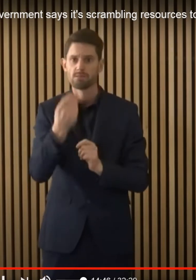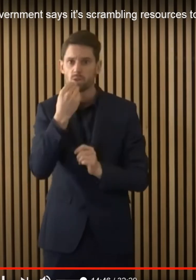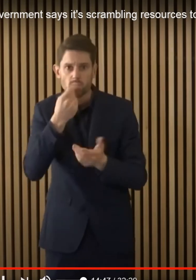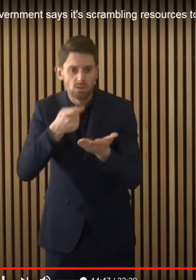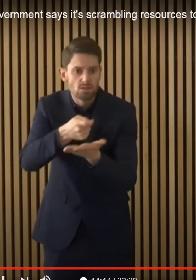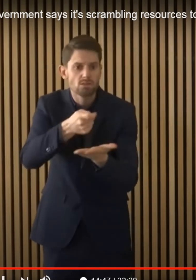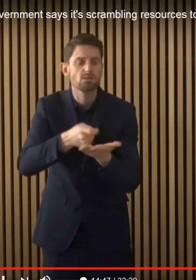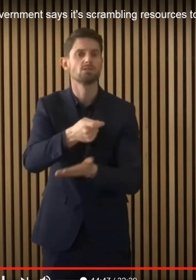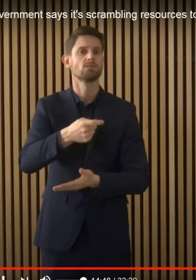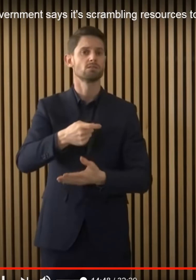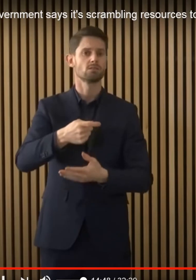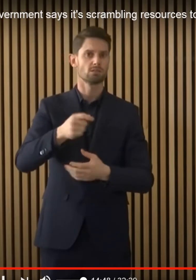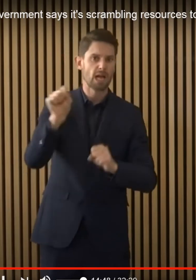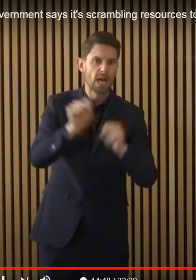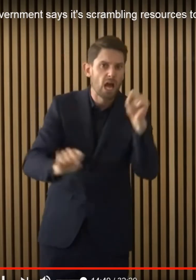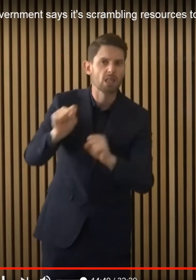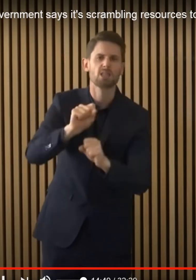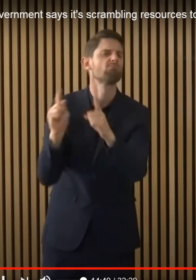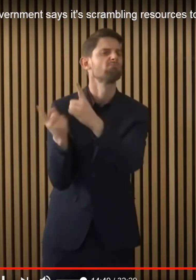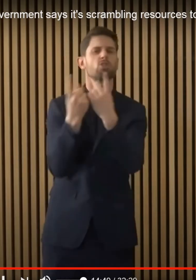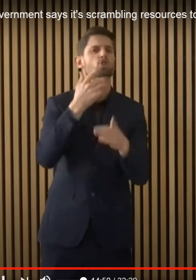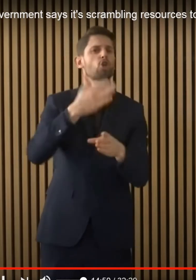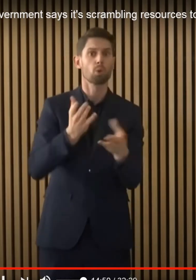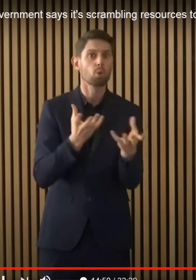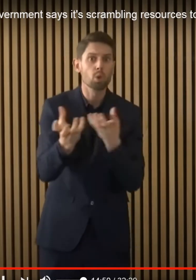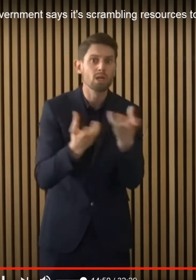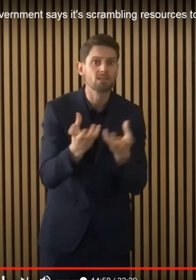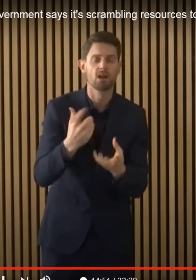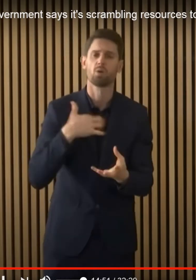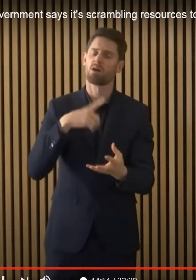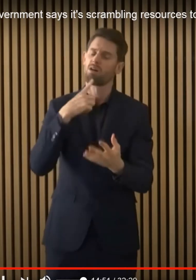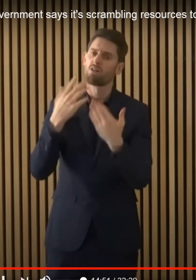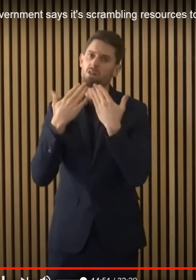your own health and well-being too. And I remind everyone